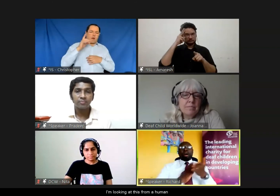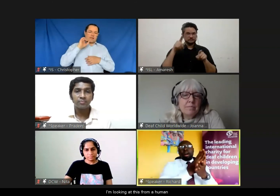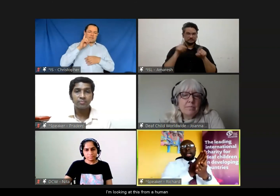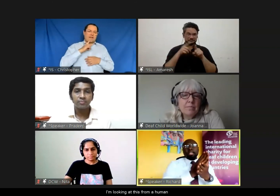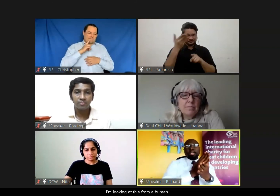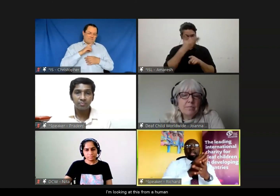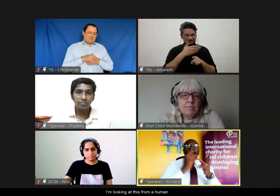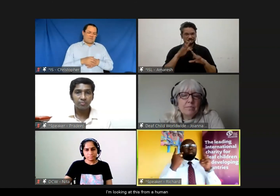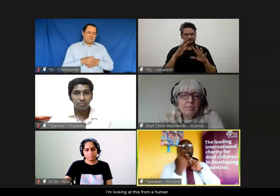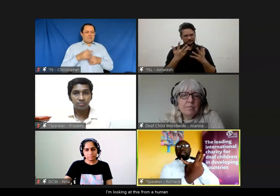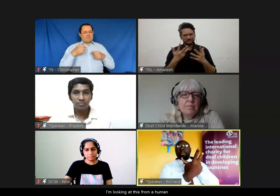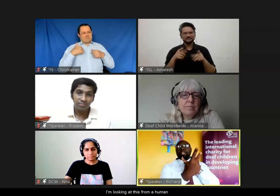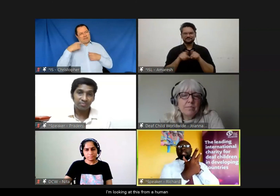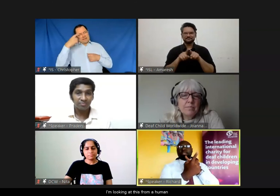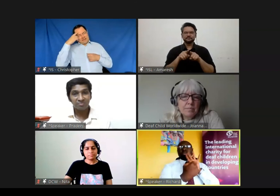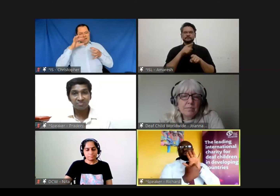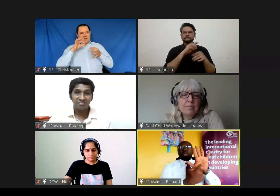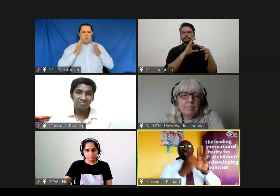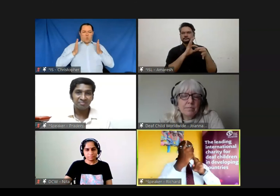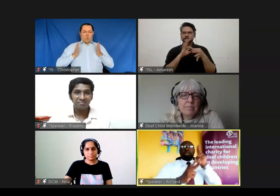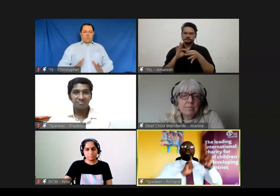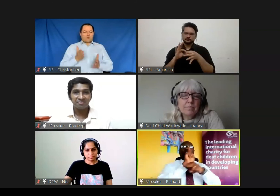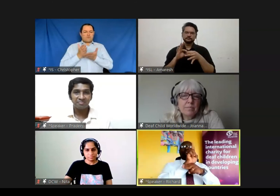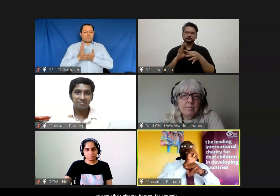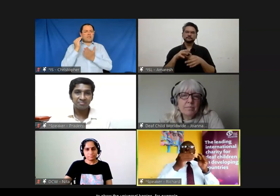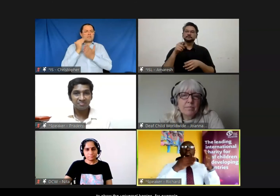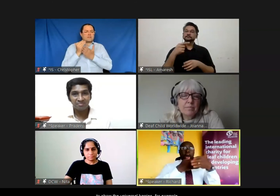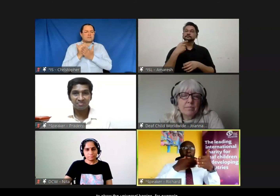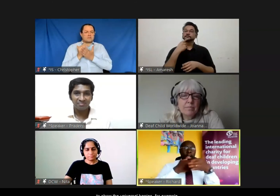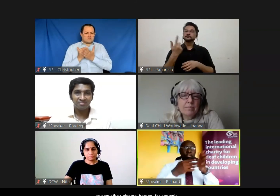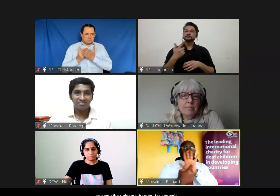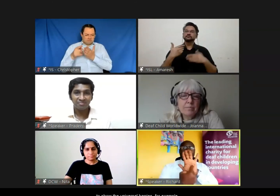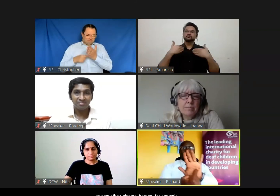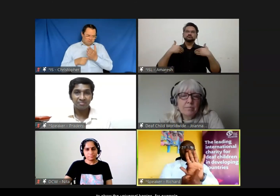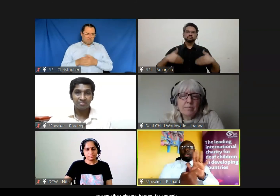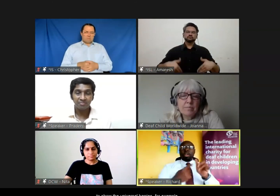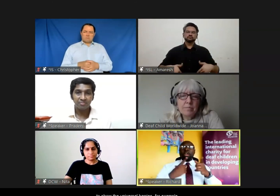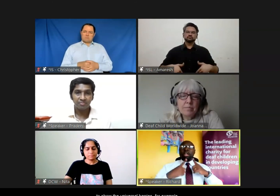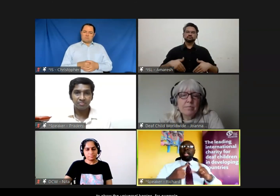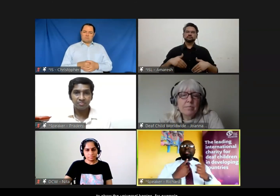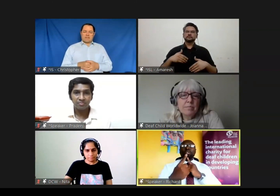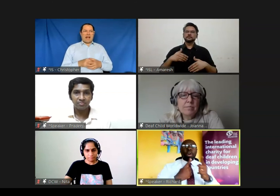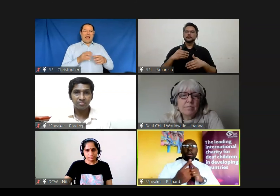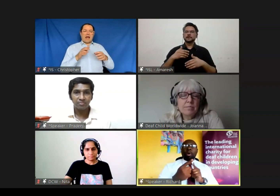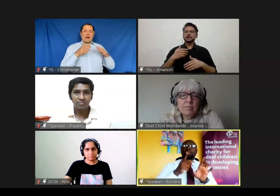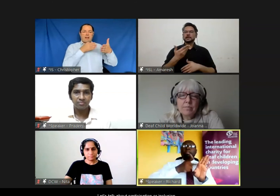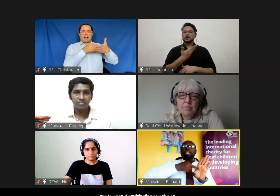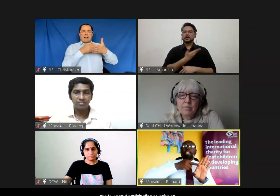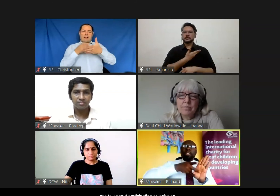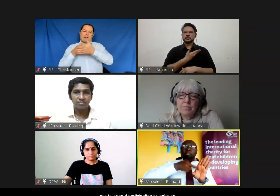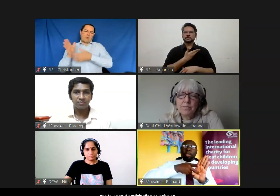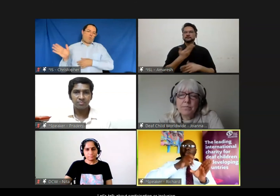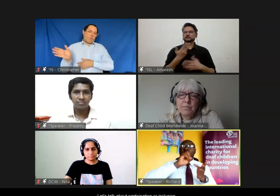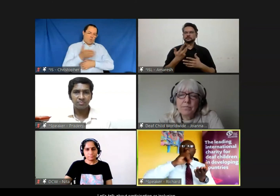I'm looking at this from a human rights perspective to show the universal barriers. For example, let's